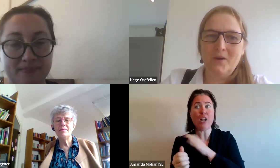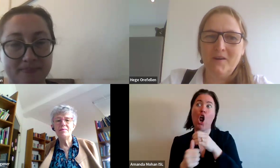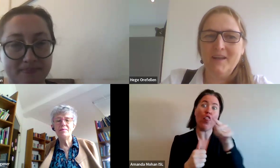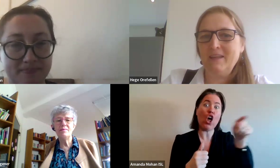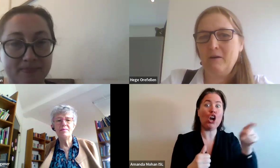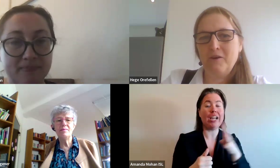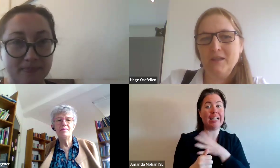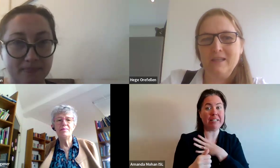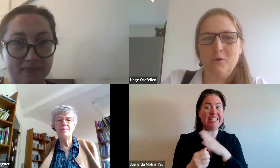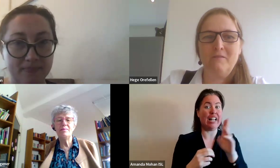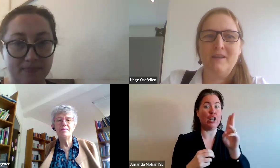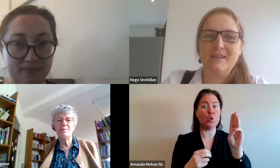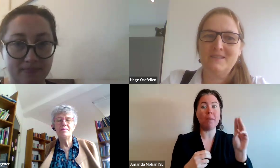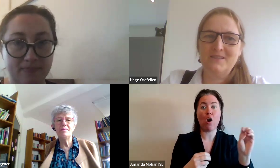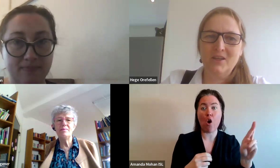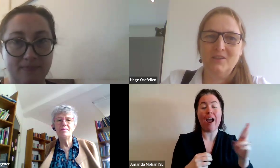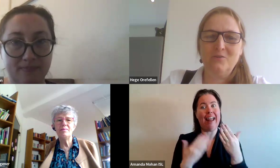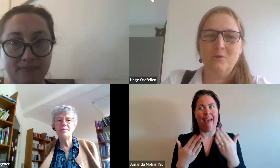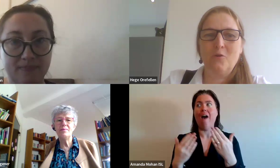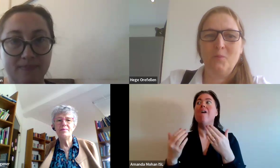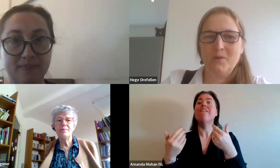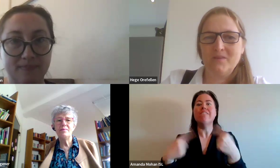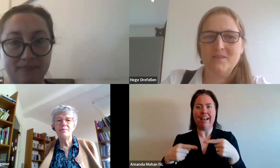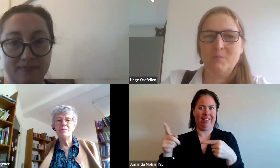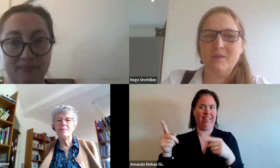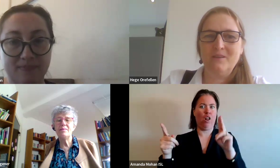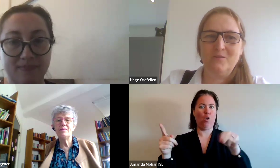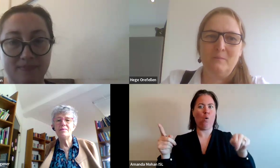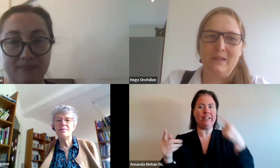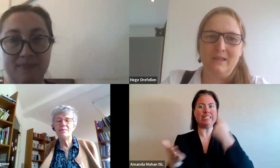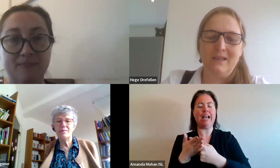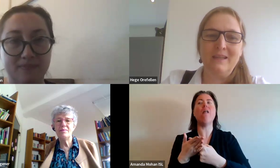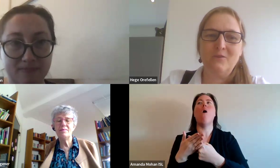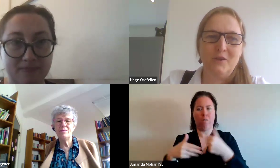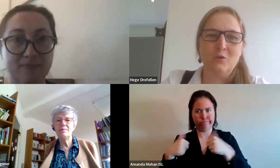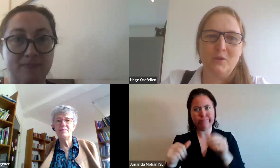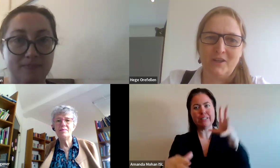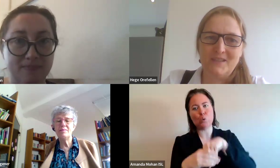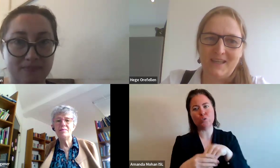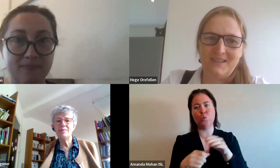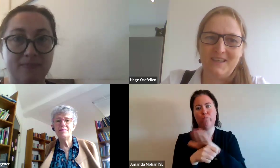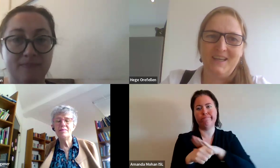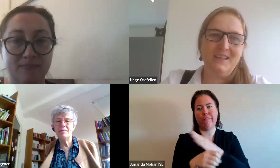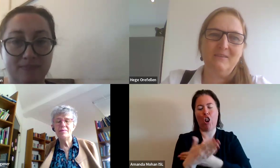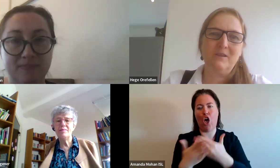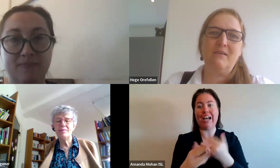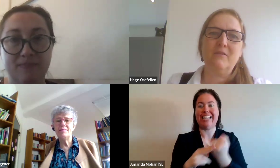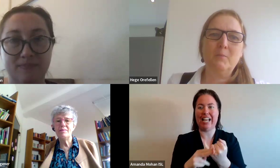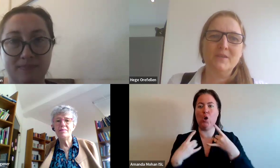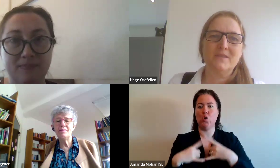the UPR. And now finally Norway has decided to incorporate the CRPD into the Human Rights Act,